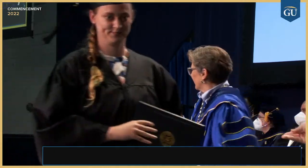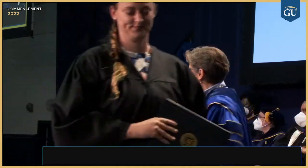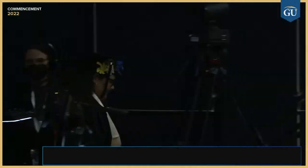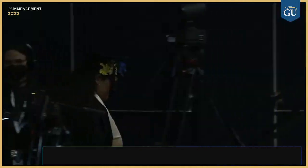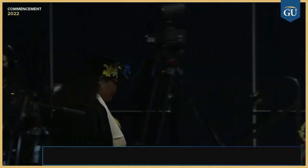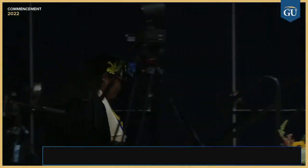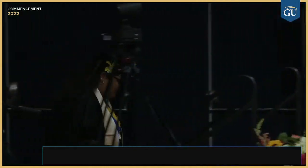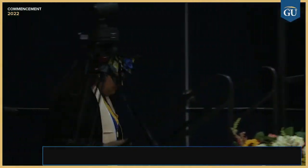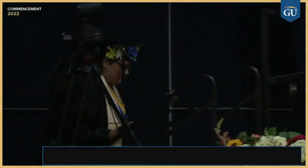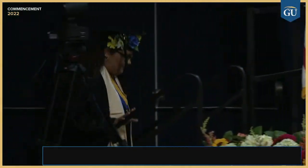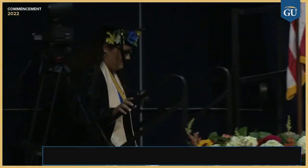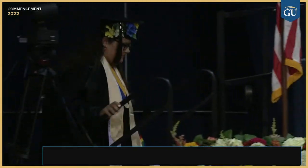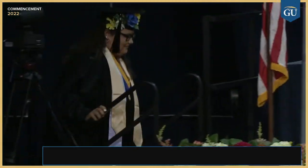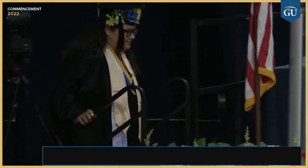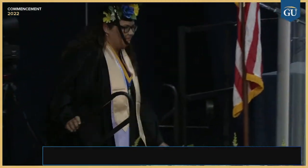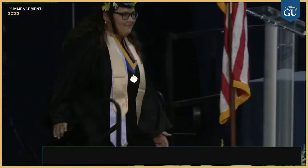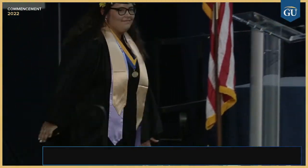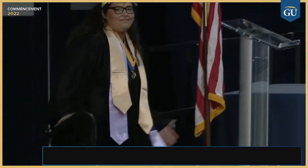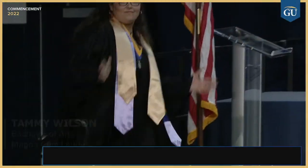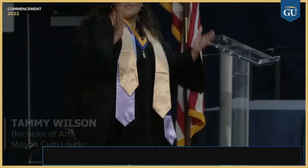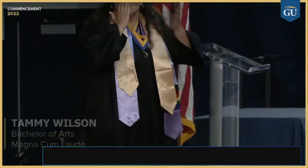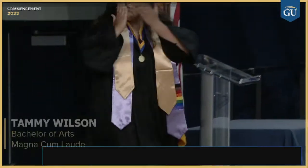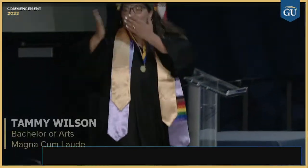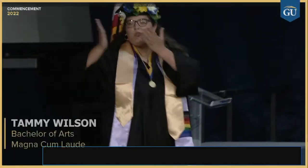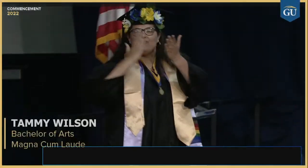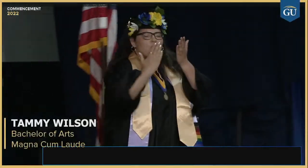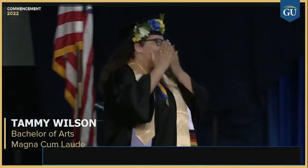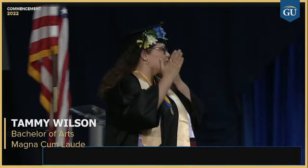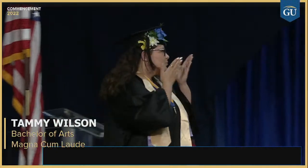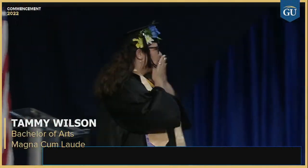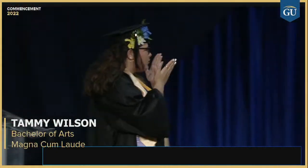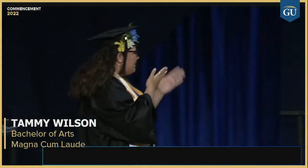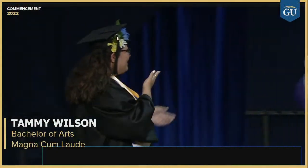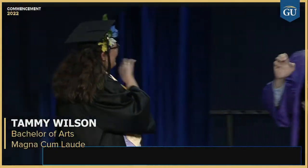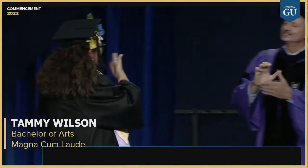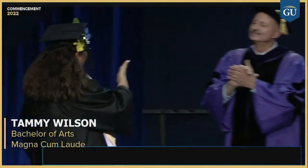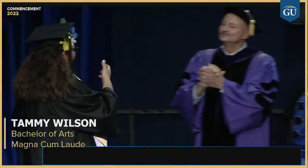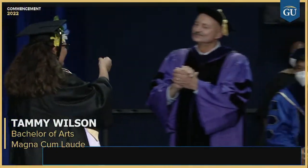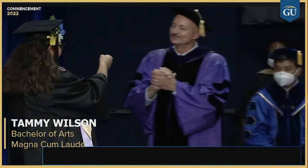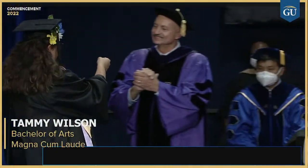Tammy Wilson, Bachelor of Arts, Magna Cum Laude.